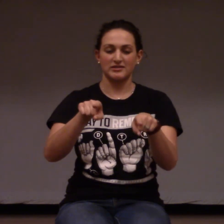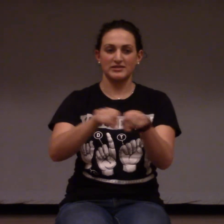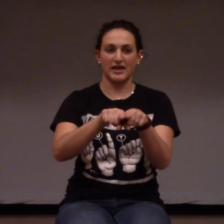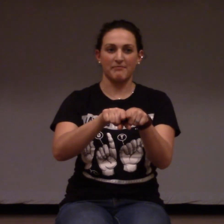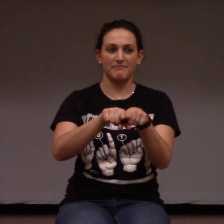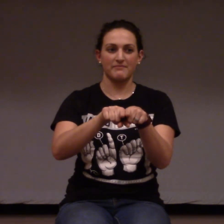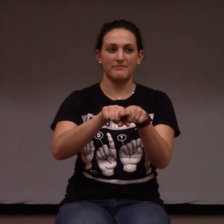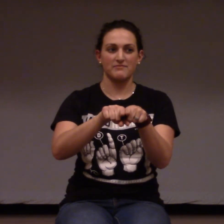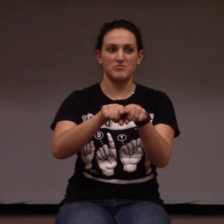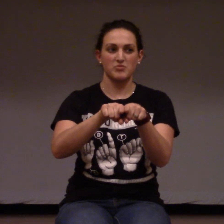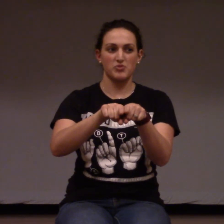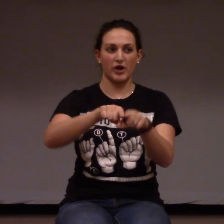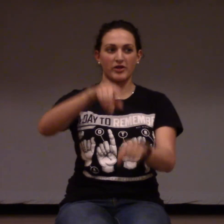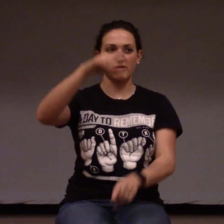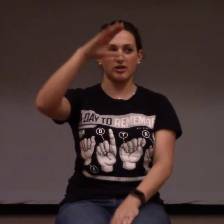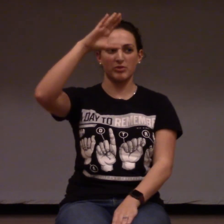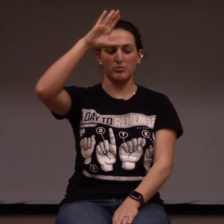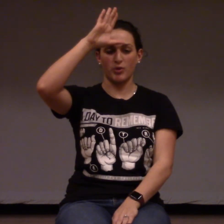same. Brother can be boy,